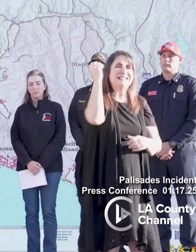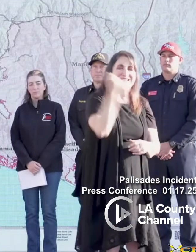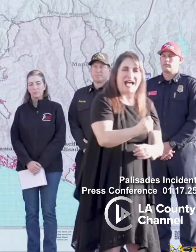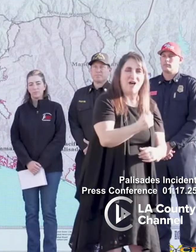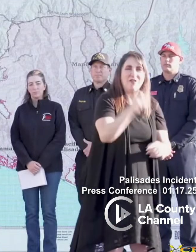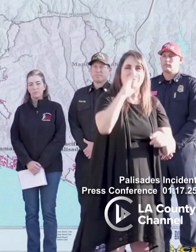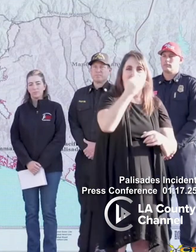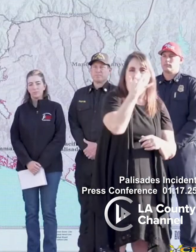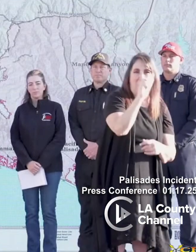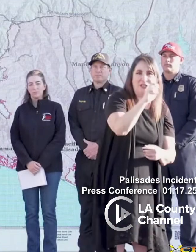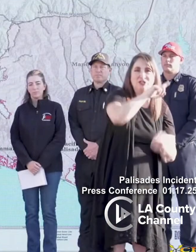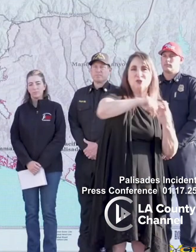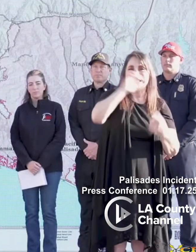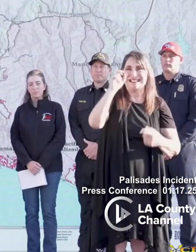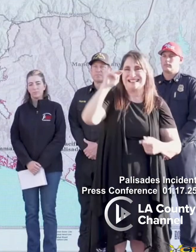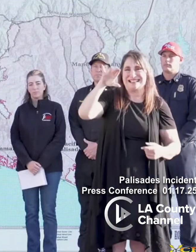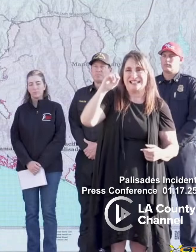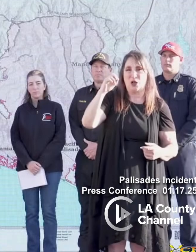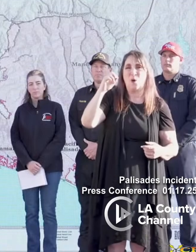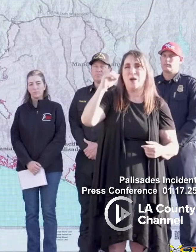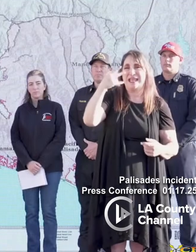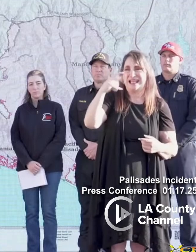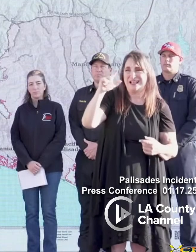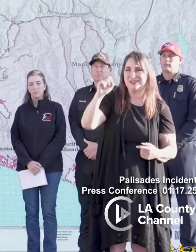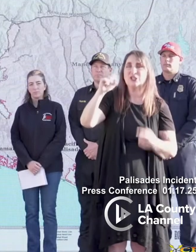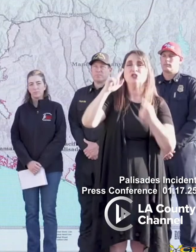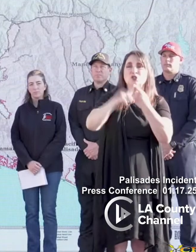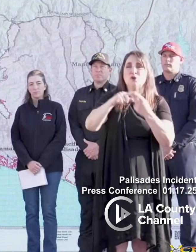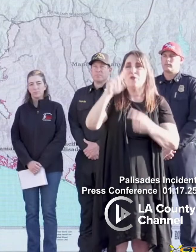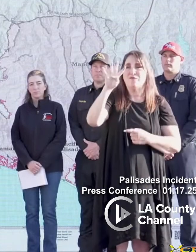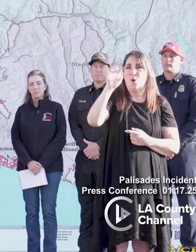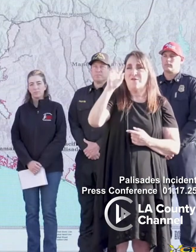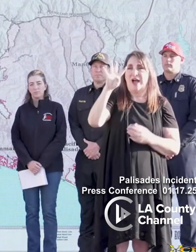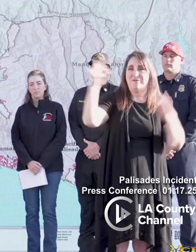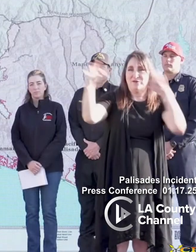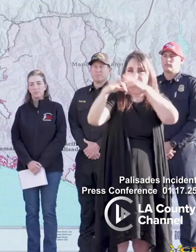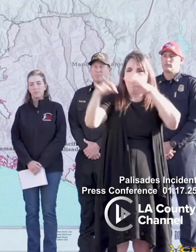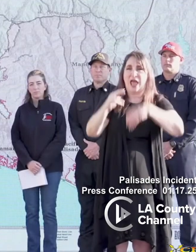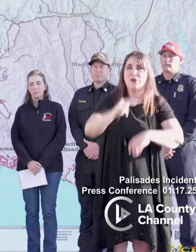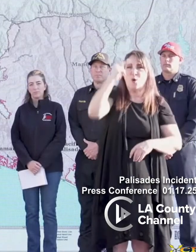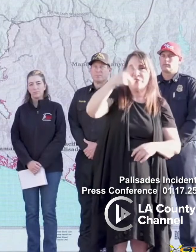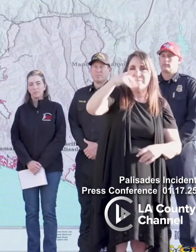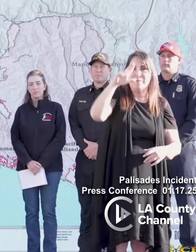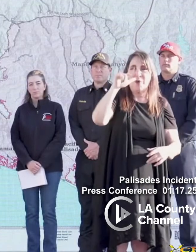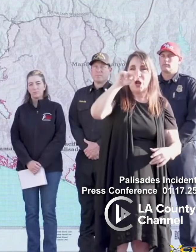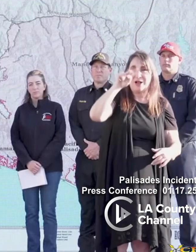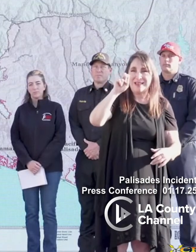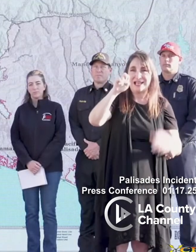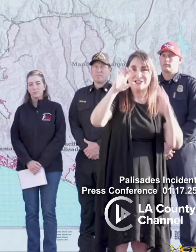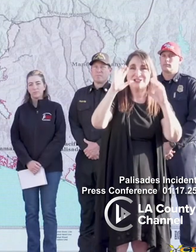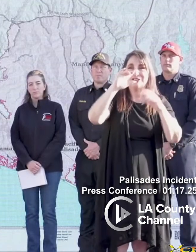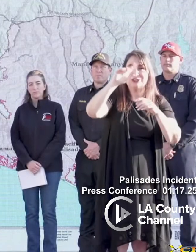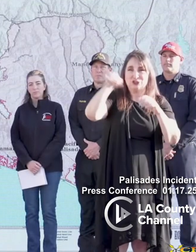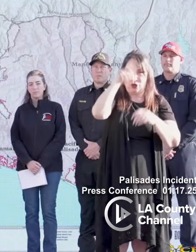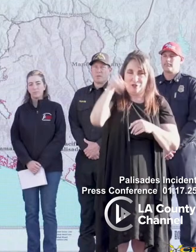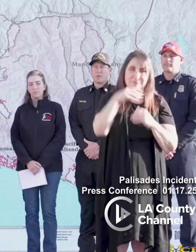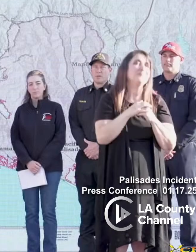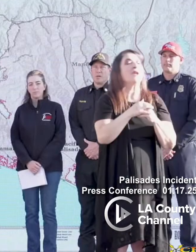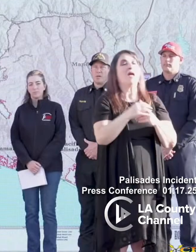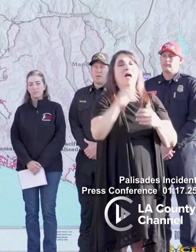Hills Drive to the 405, and north of Park Lane Circle. Mountain Gate Drive is